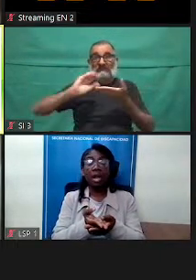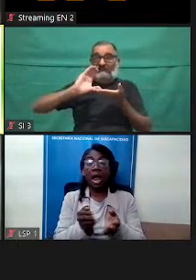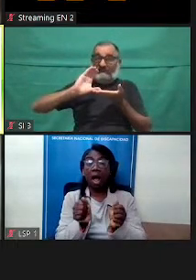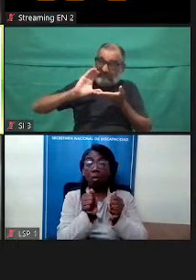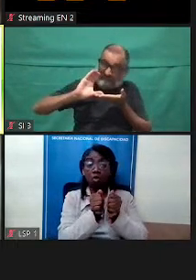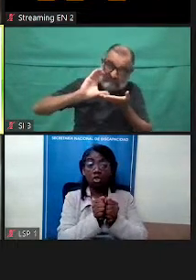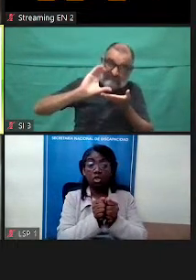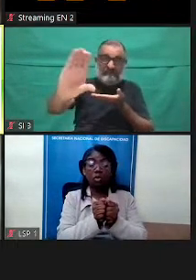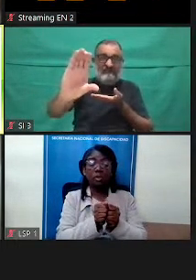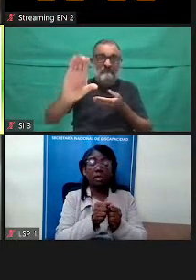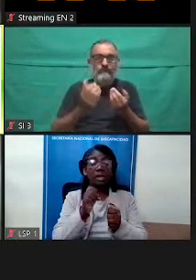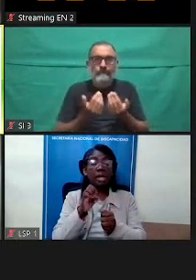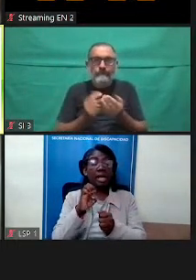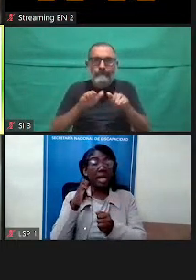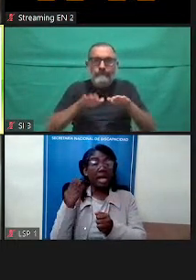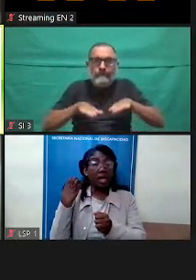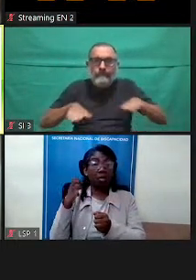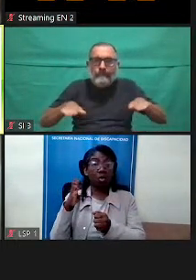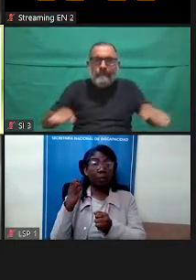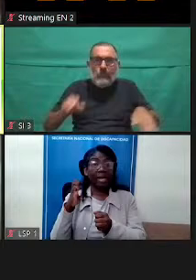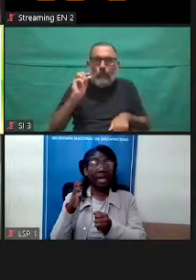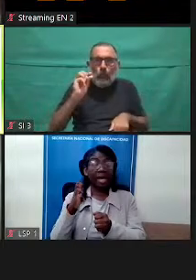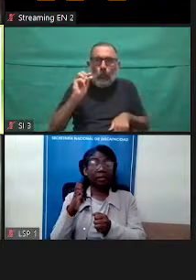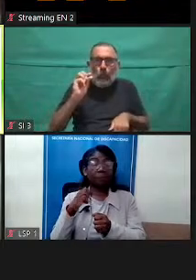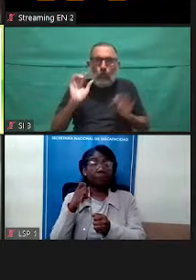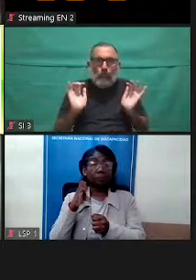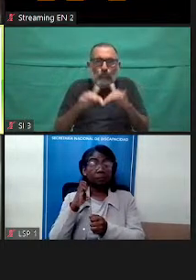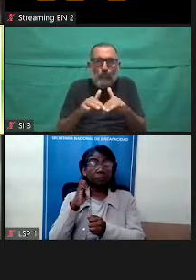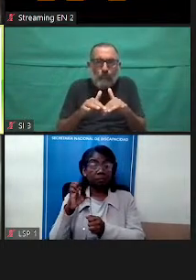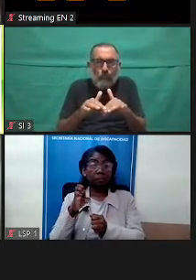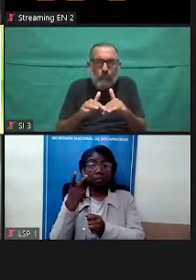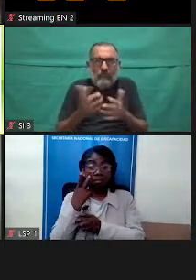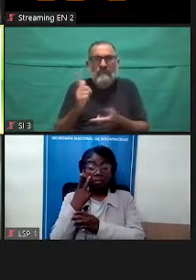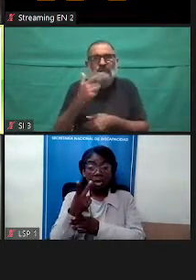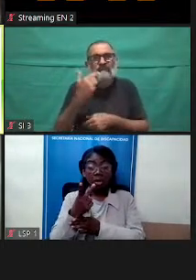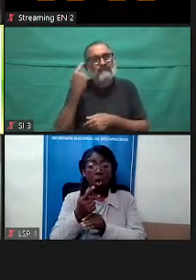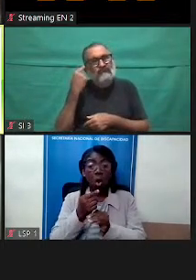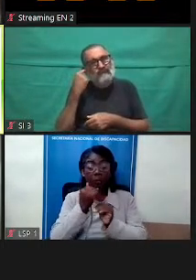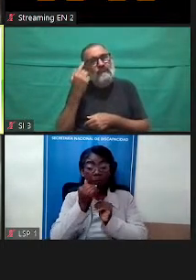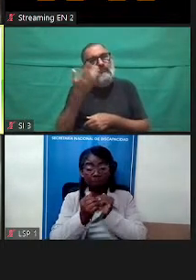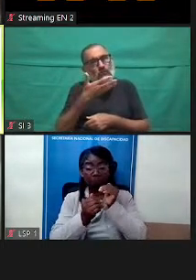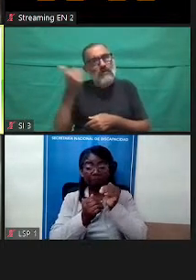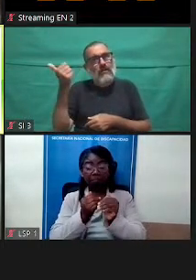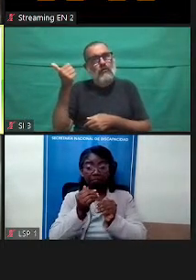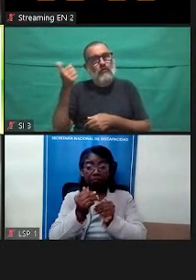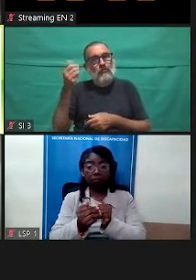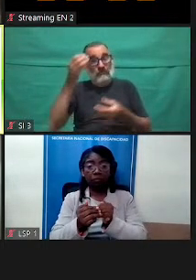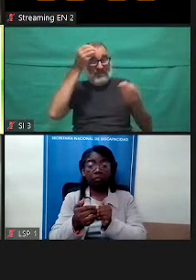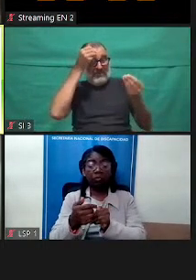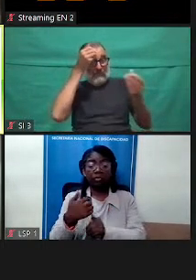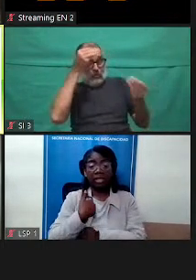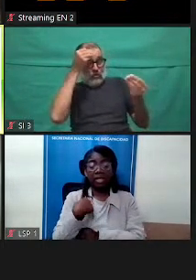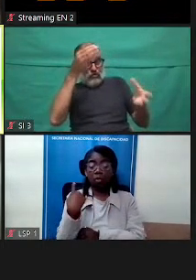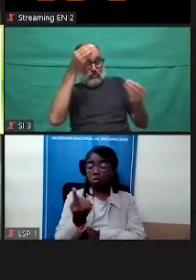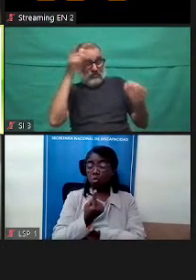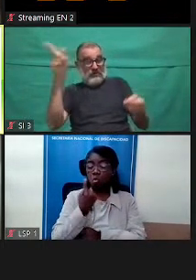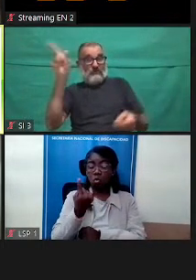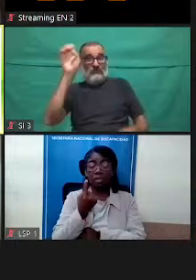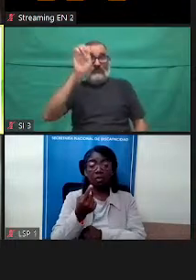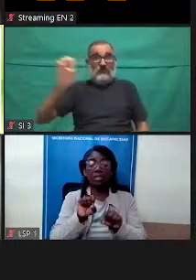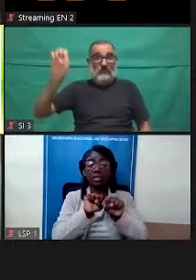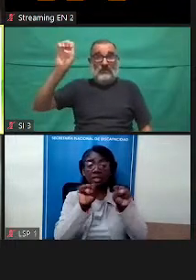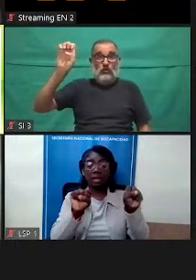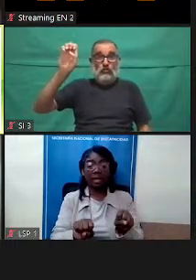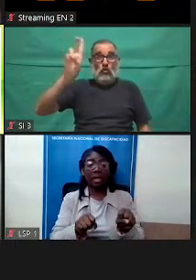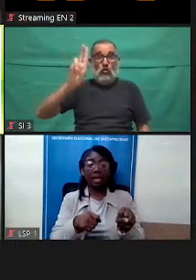in a report by the u.n reviewing 18 countries where you can clearly see the advances of having an only